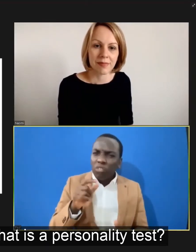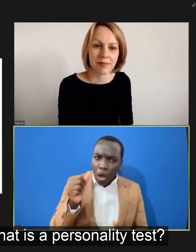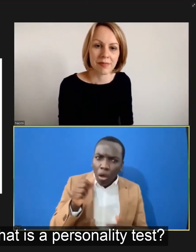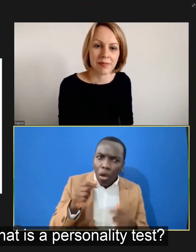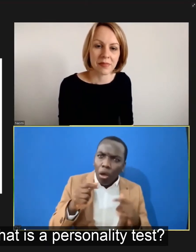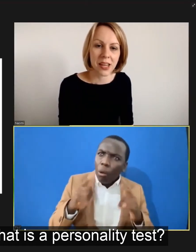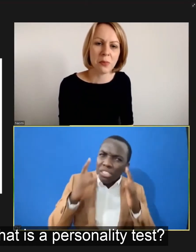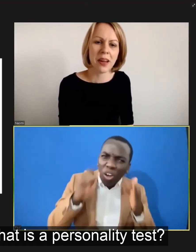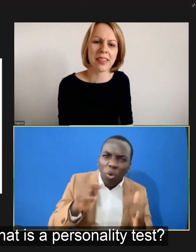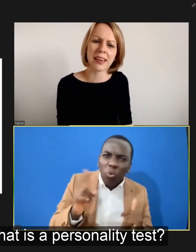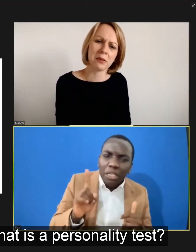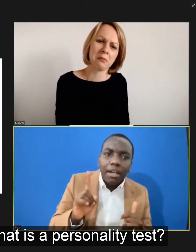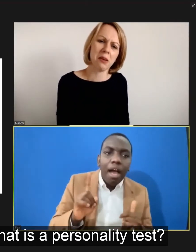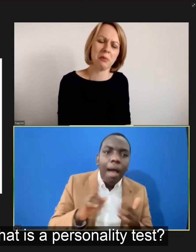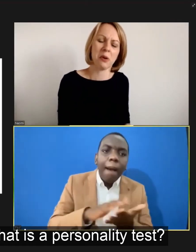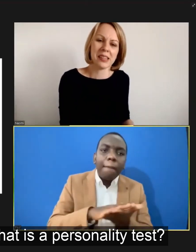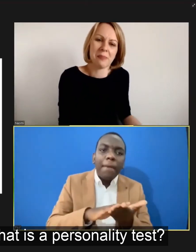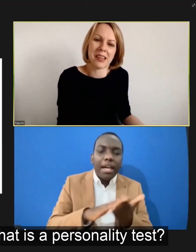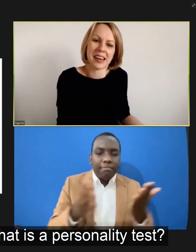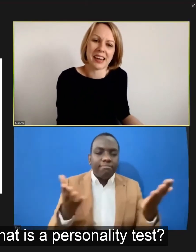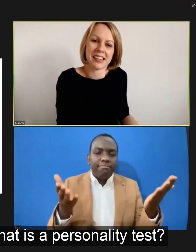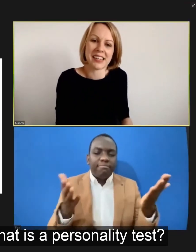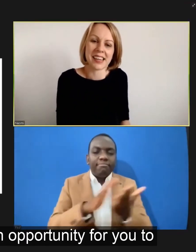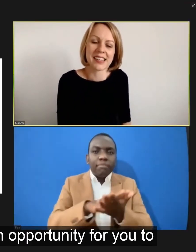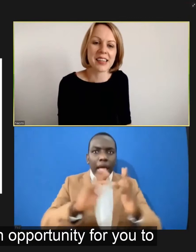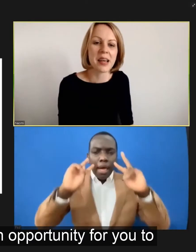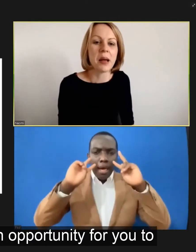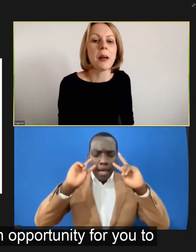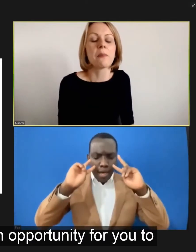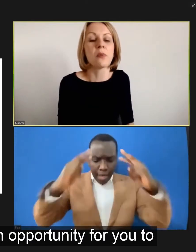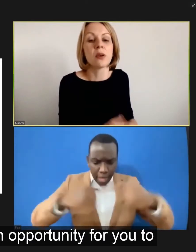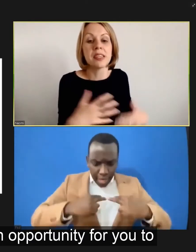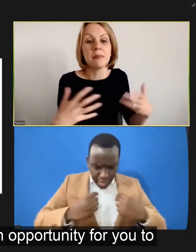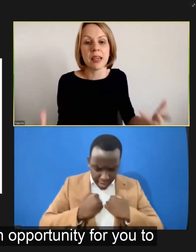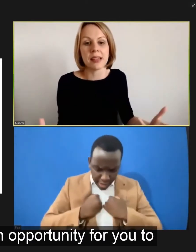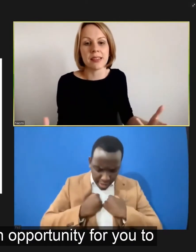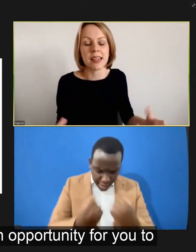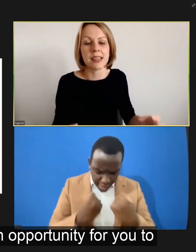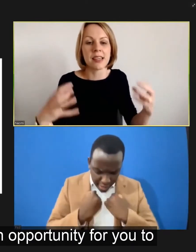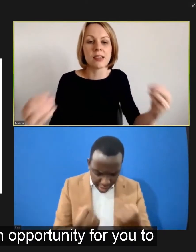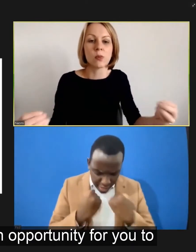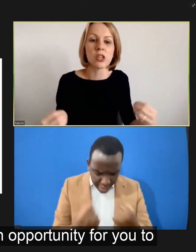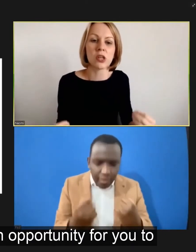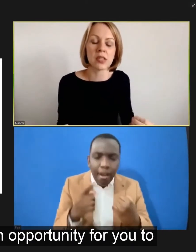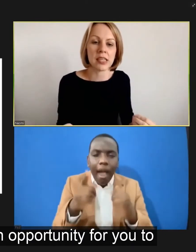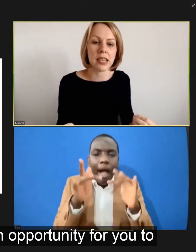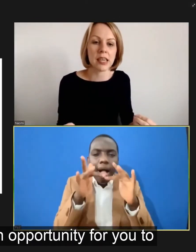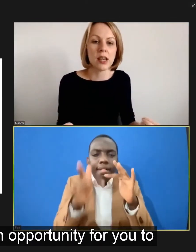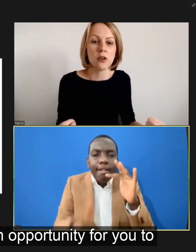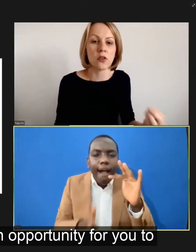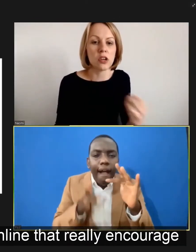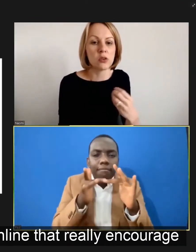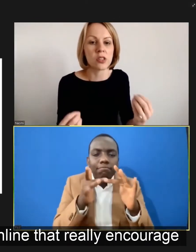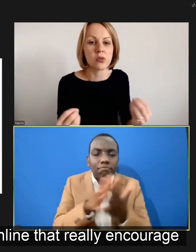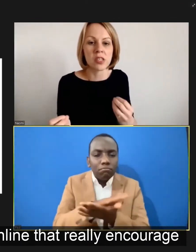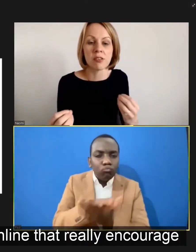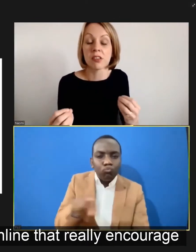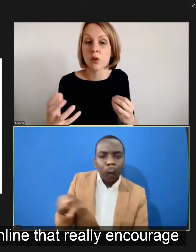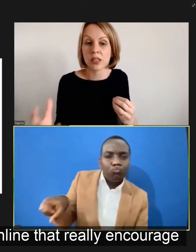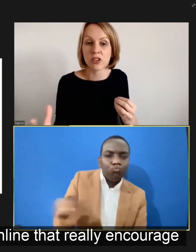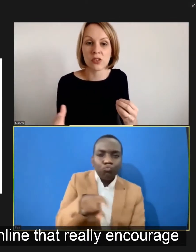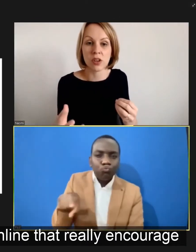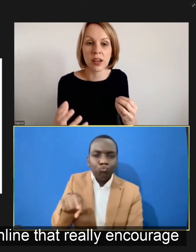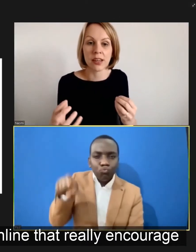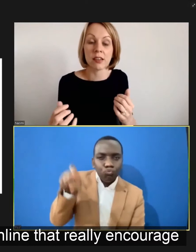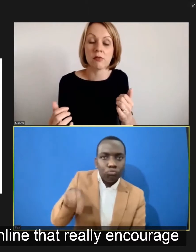And you might think, well, what is a personality test? But what it means is it is an opportunity for you to answer a series of